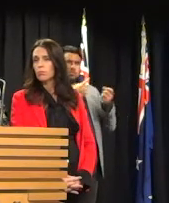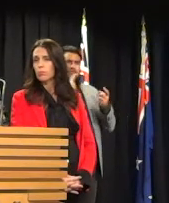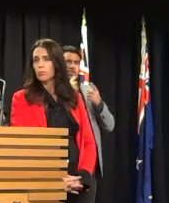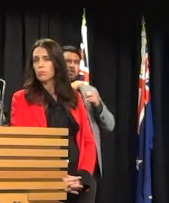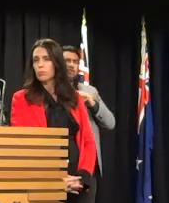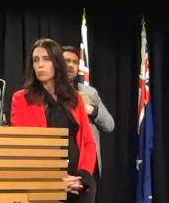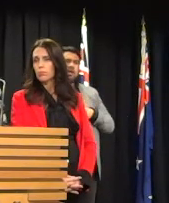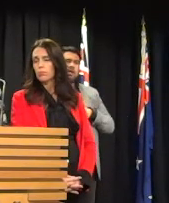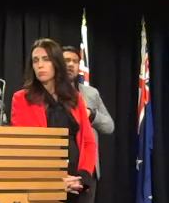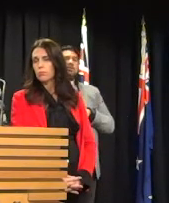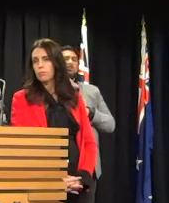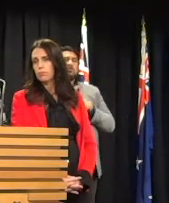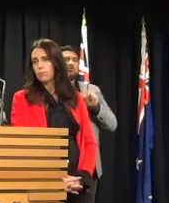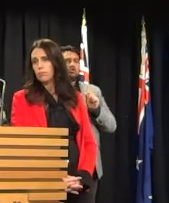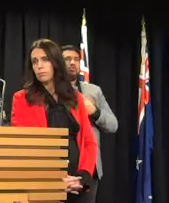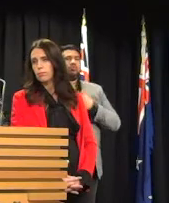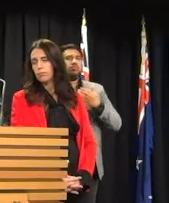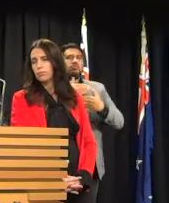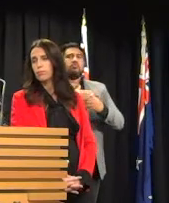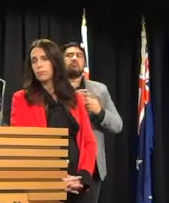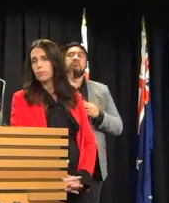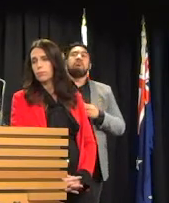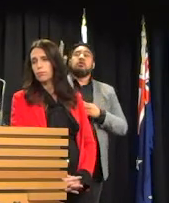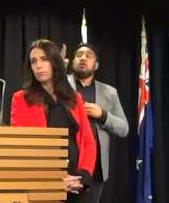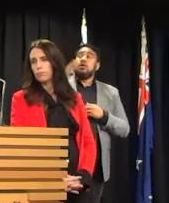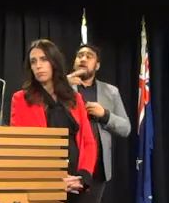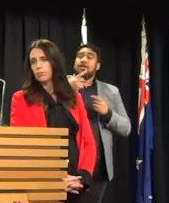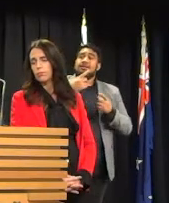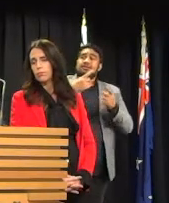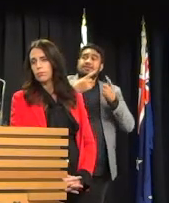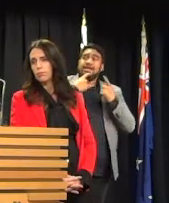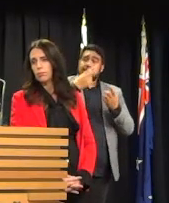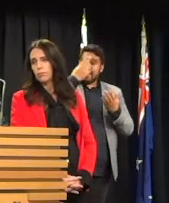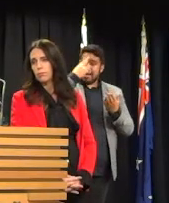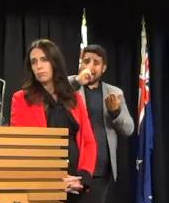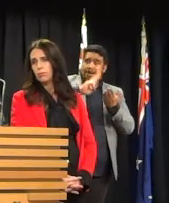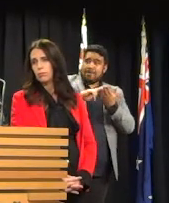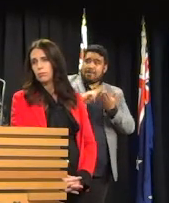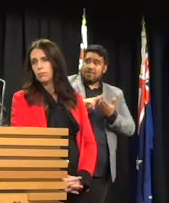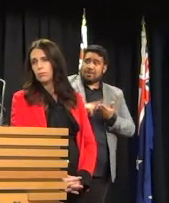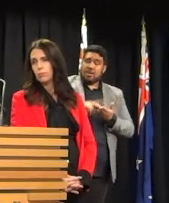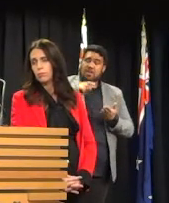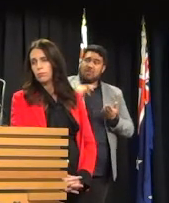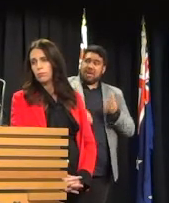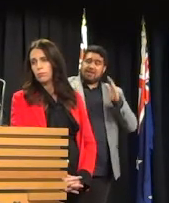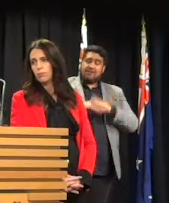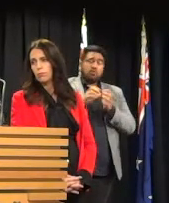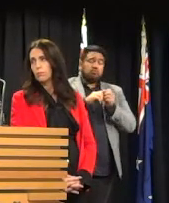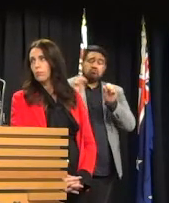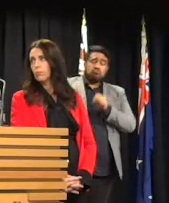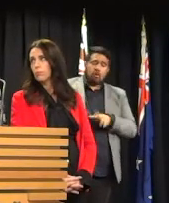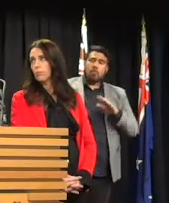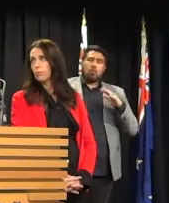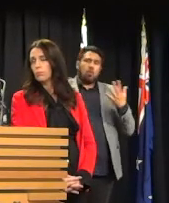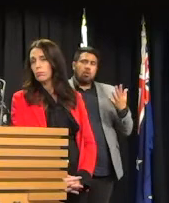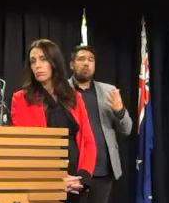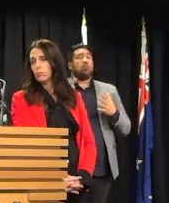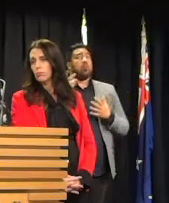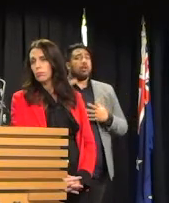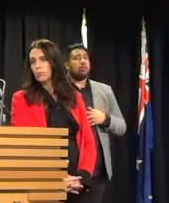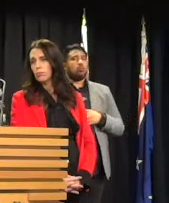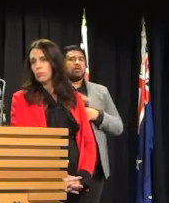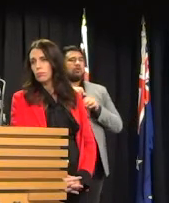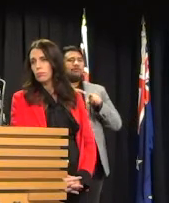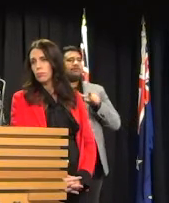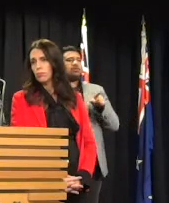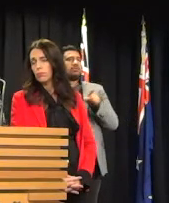undertake this process effectively. Is using named data to inform policy completely off the table now? We're not going down the same track as the previous